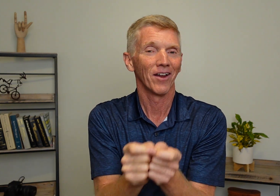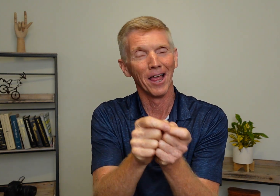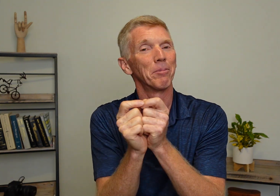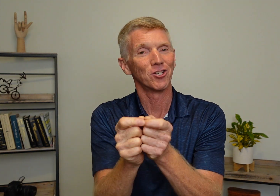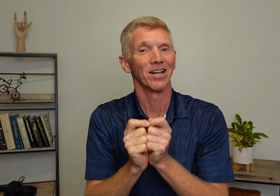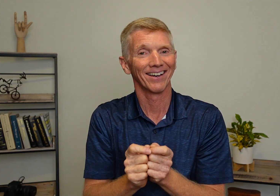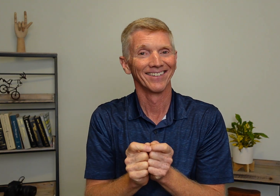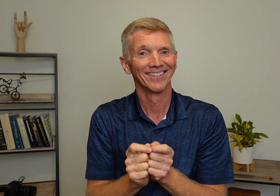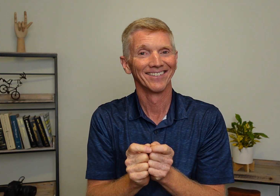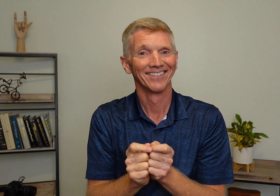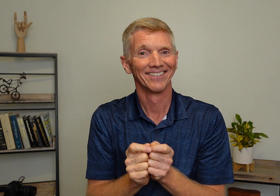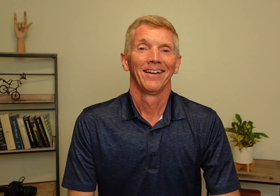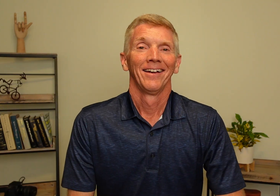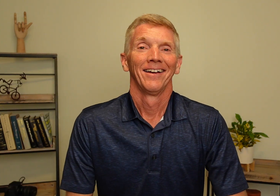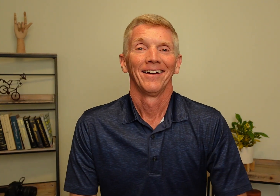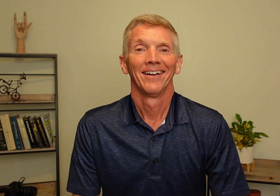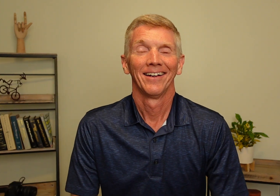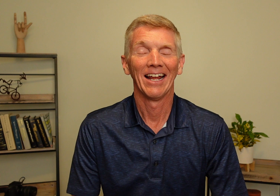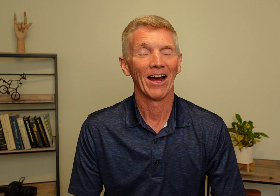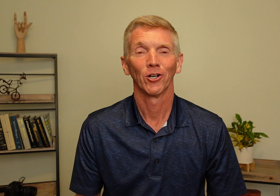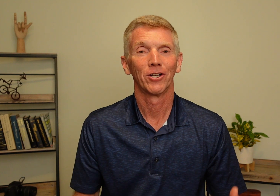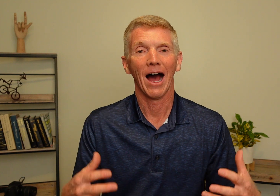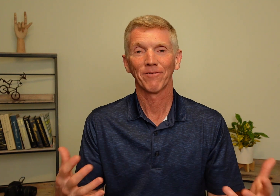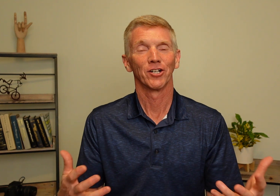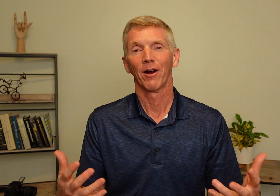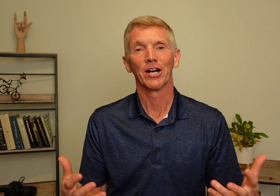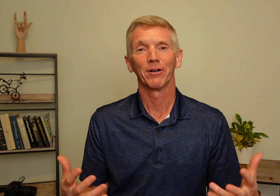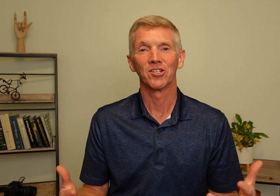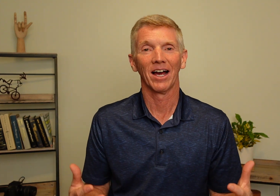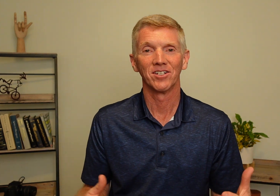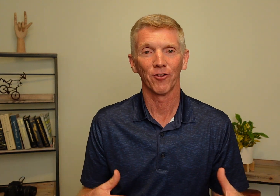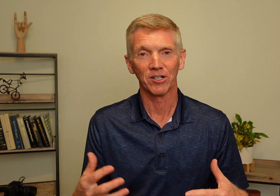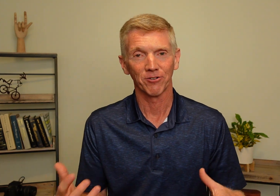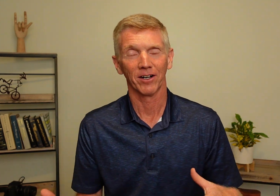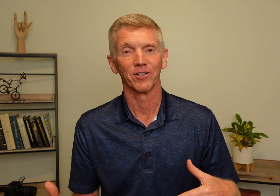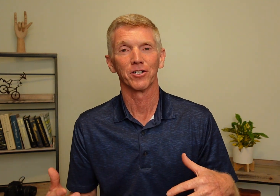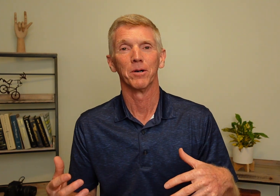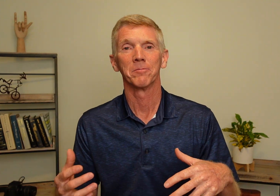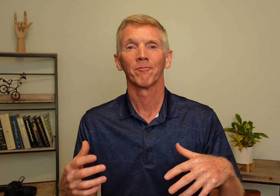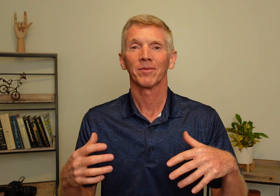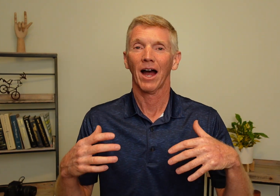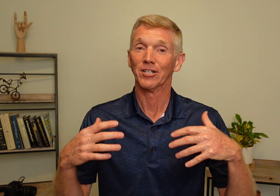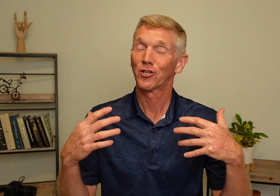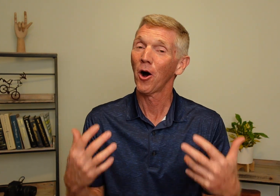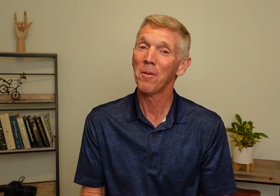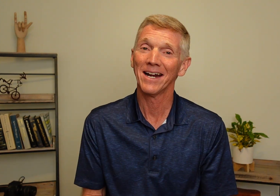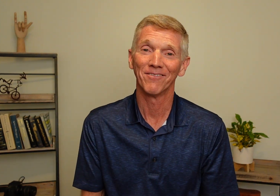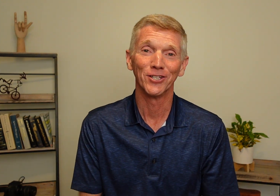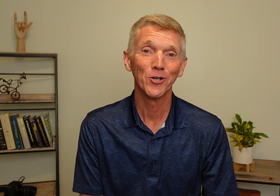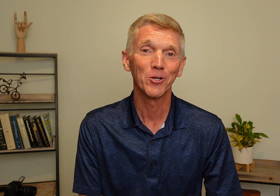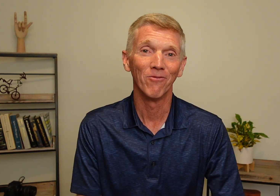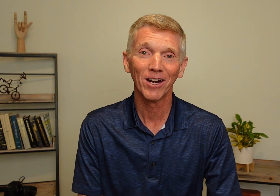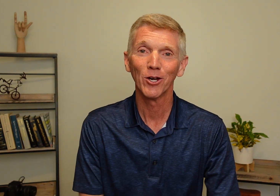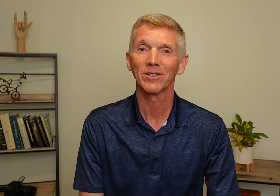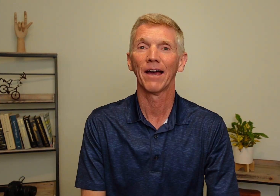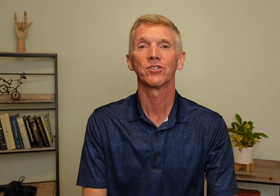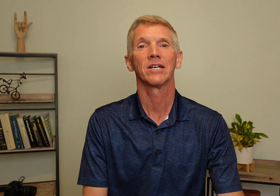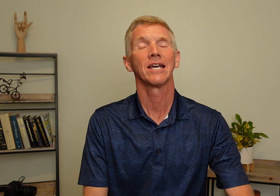help it stick. Now, I don't often try and criticize other instructors, but on so many of the YouTube videos I've seen,